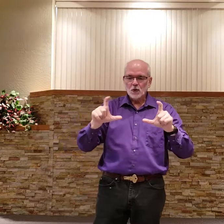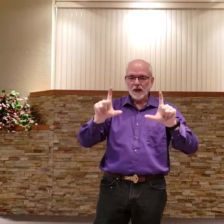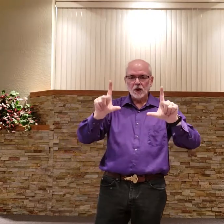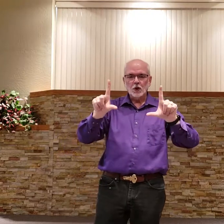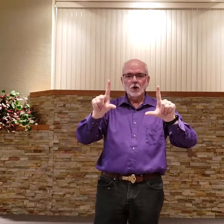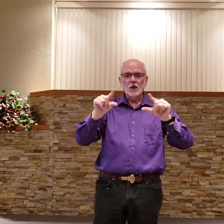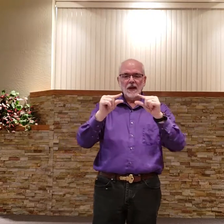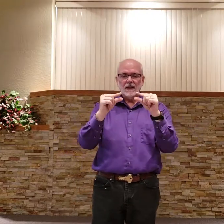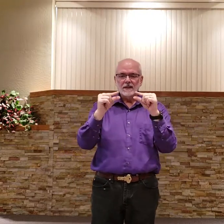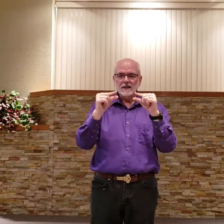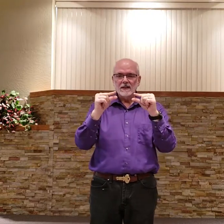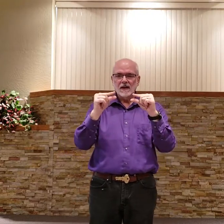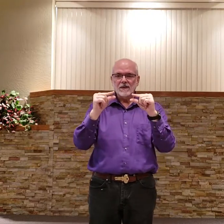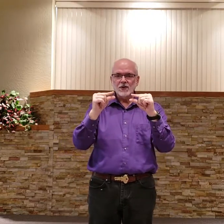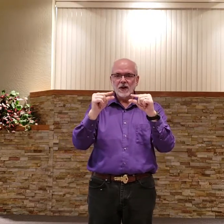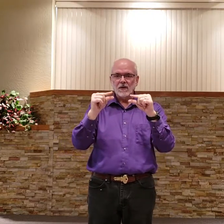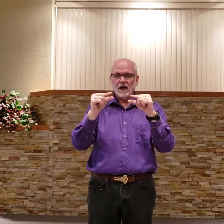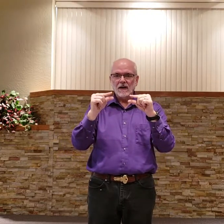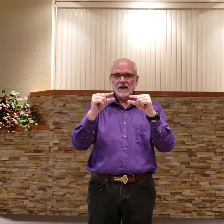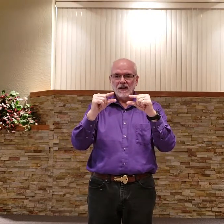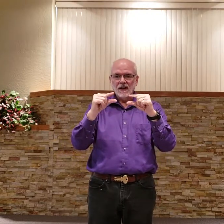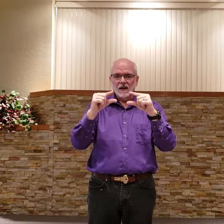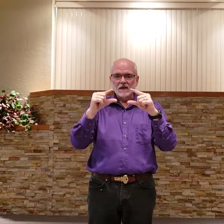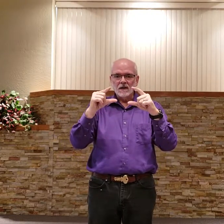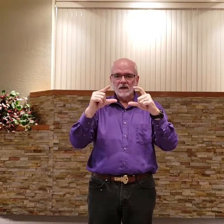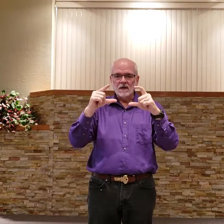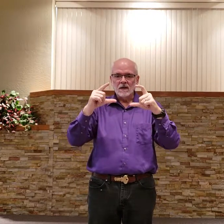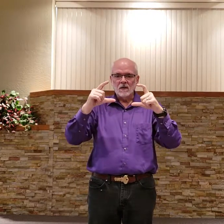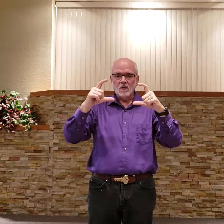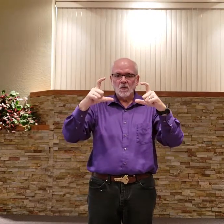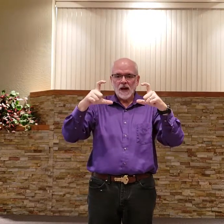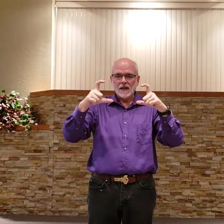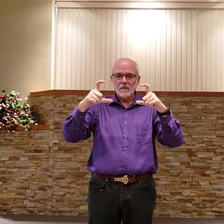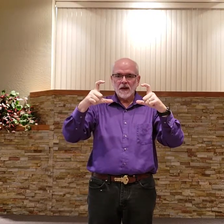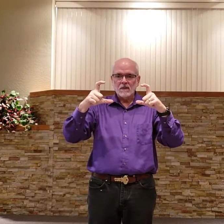great. Two, this is a sign for G, right? Widen them out